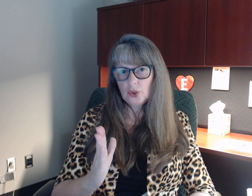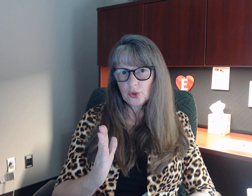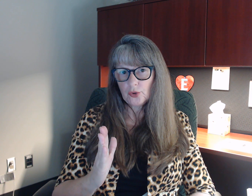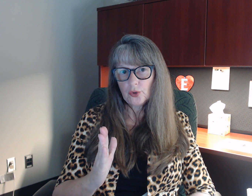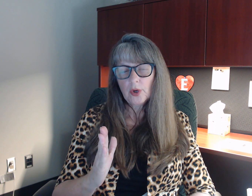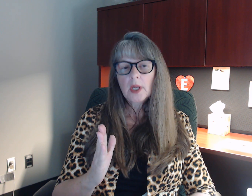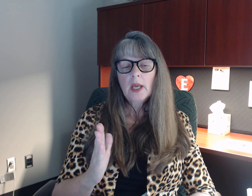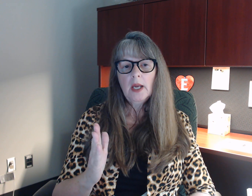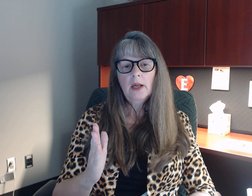preacher,